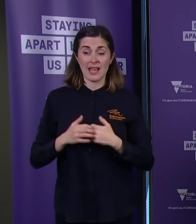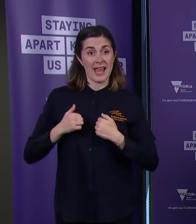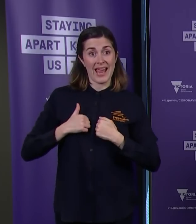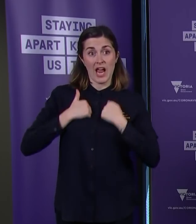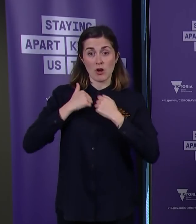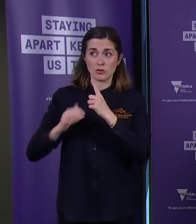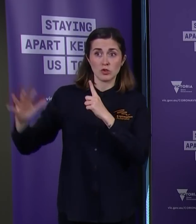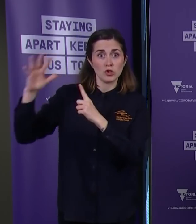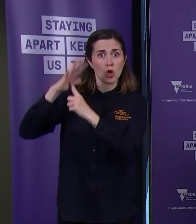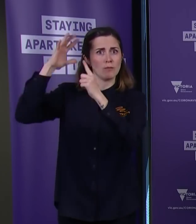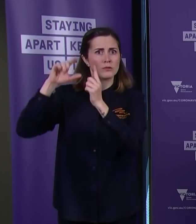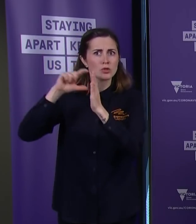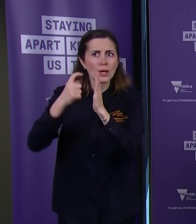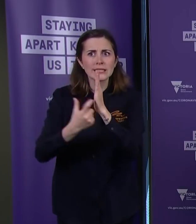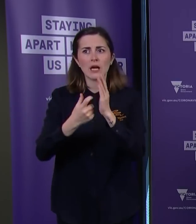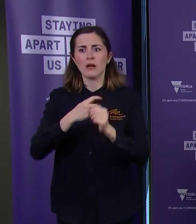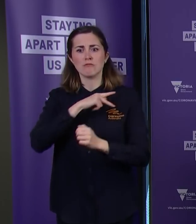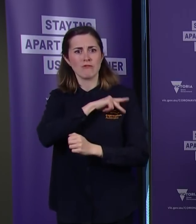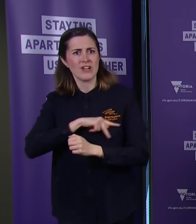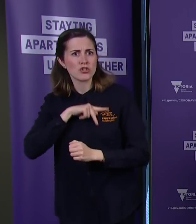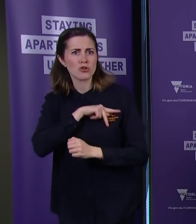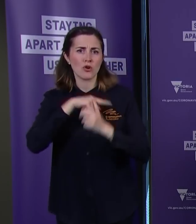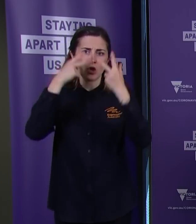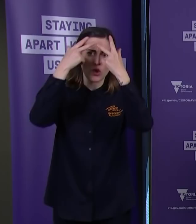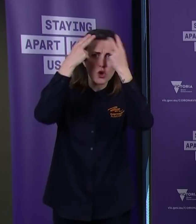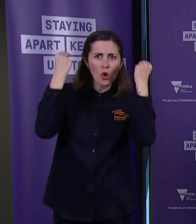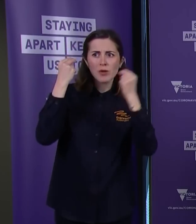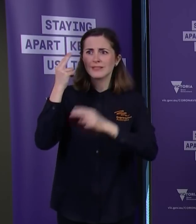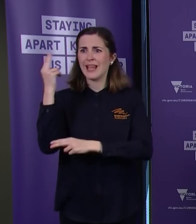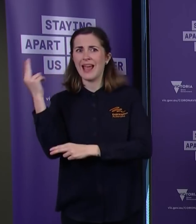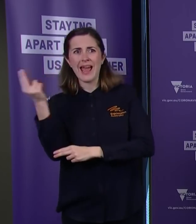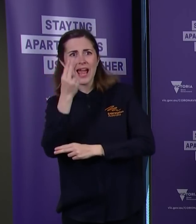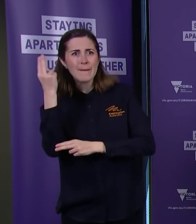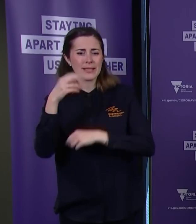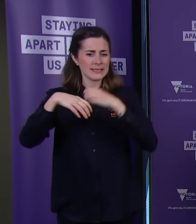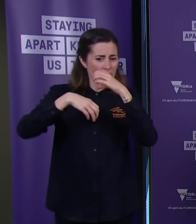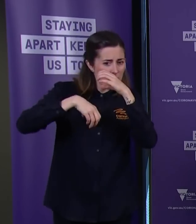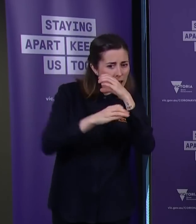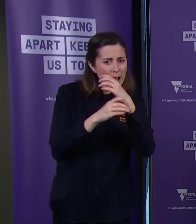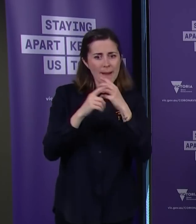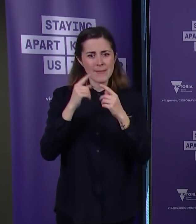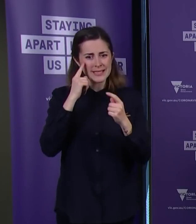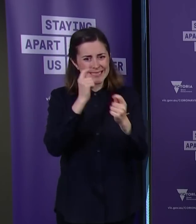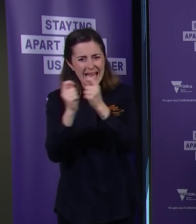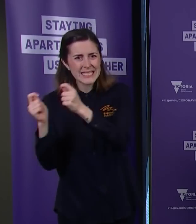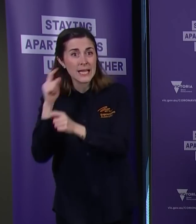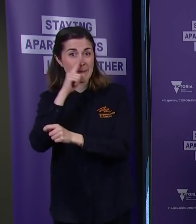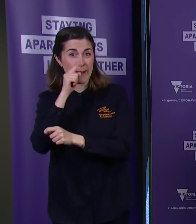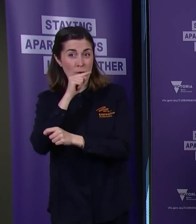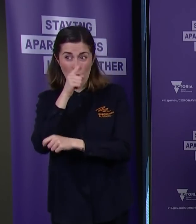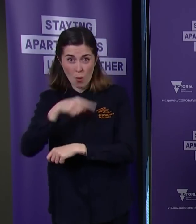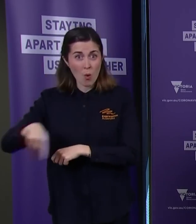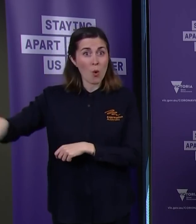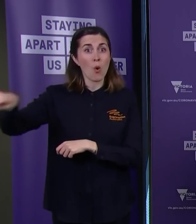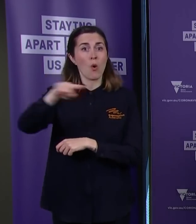professionals, our health services, our outbreak management teams, our test, trace and isolate systems are all